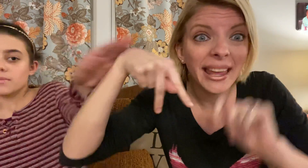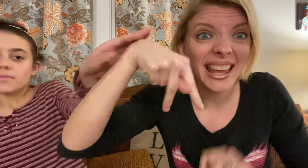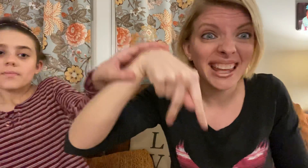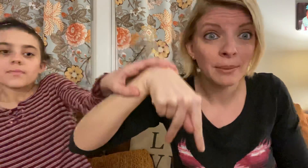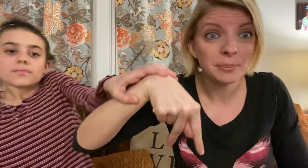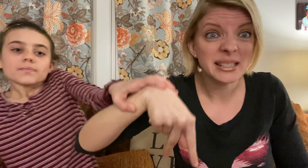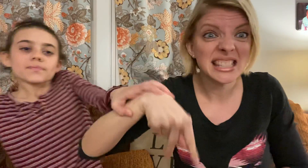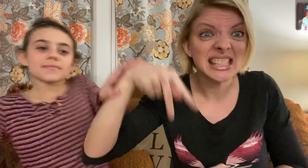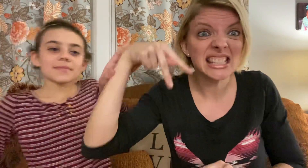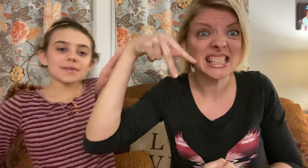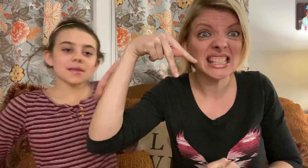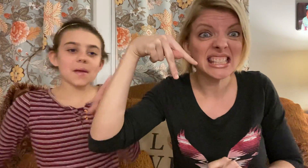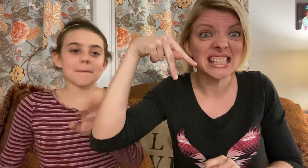pee.